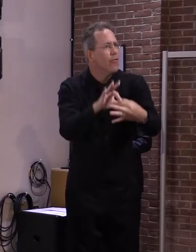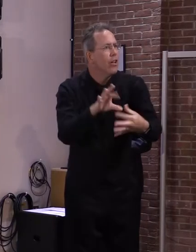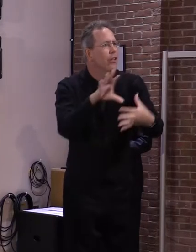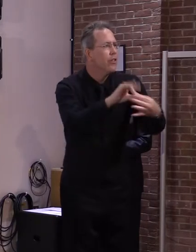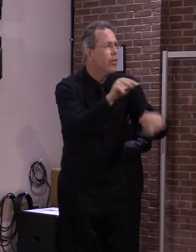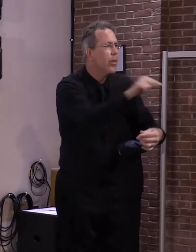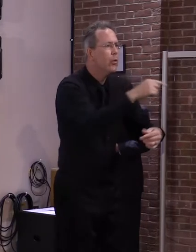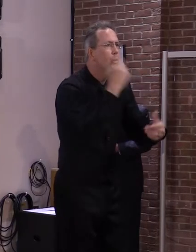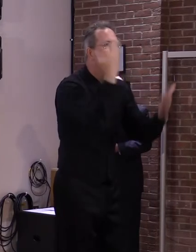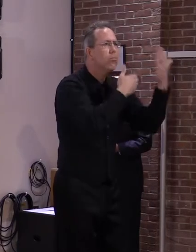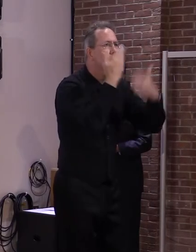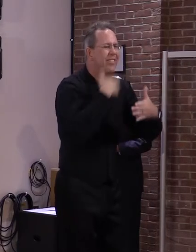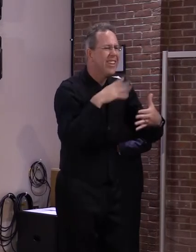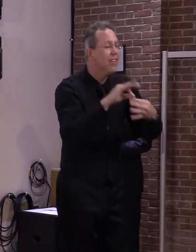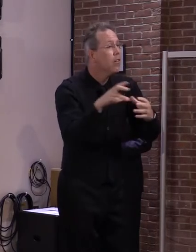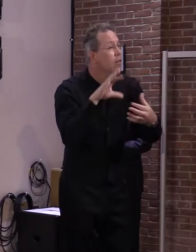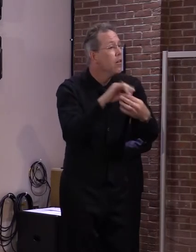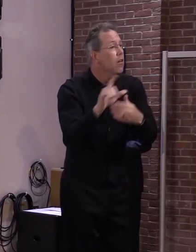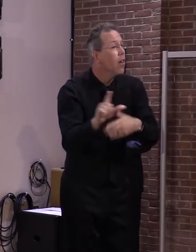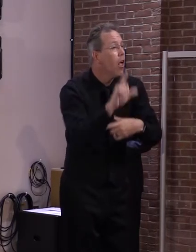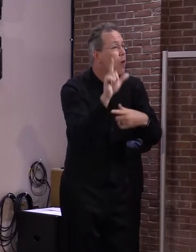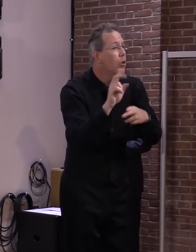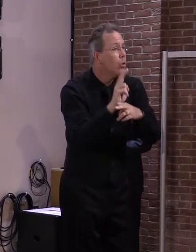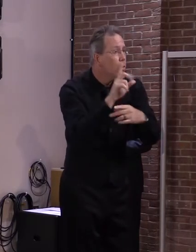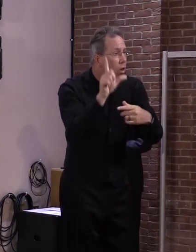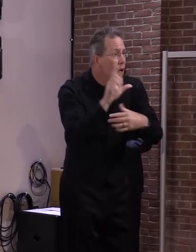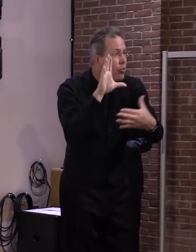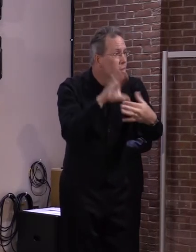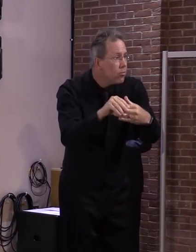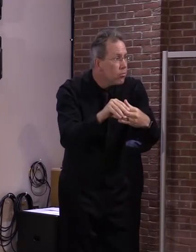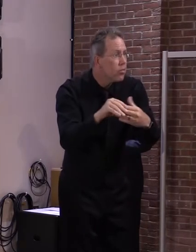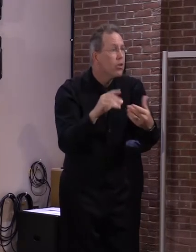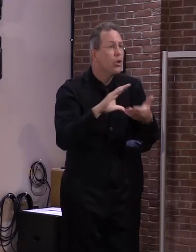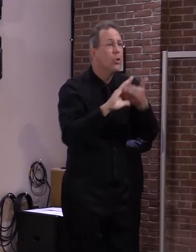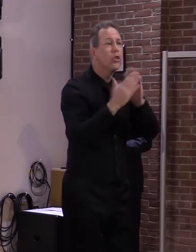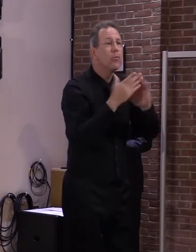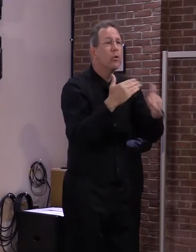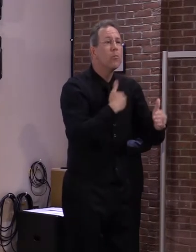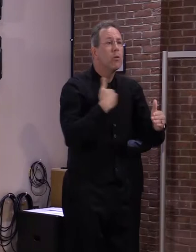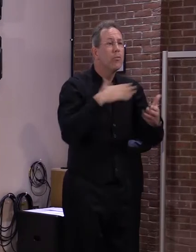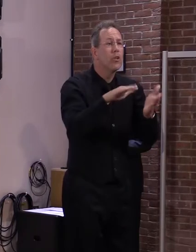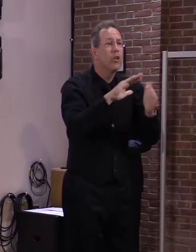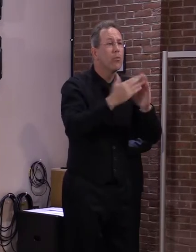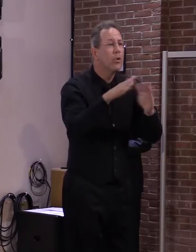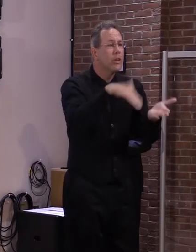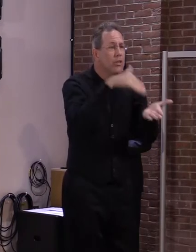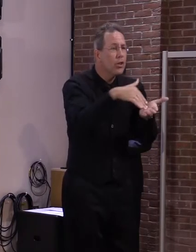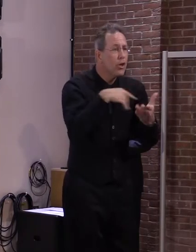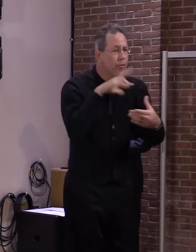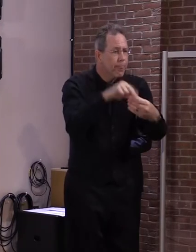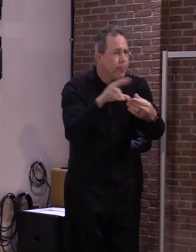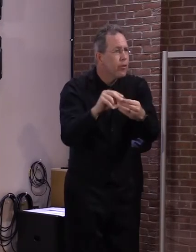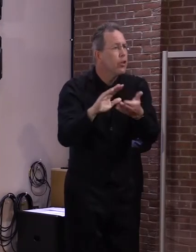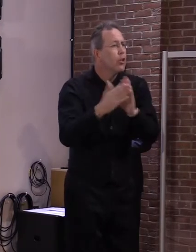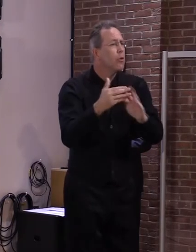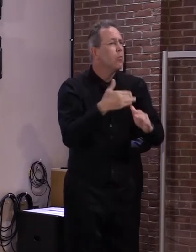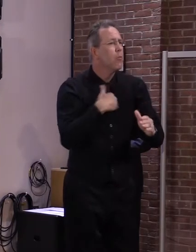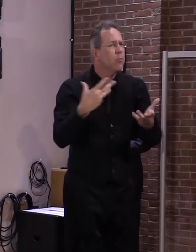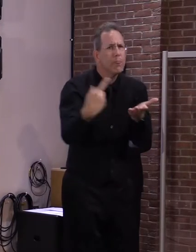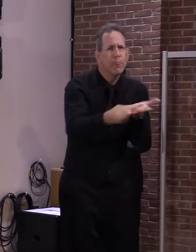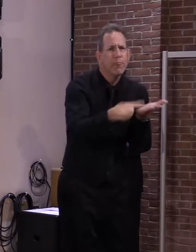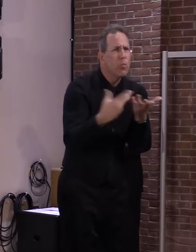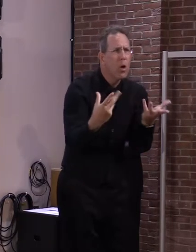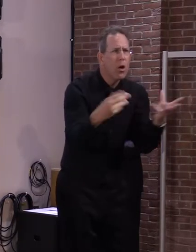recreation department, local artists, and other community members to offer multiple free full-day programming for elementary school-age